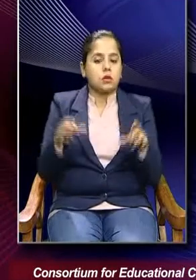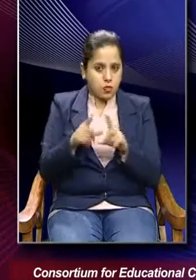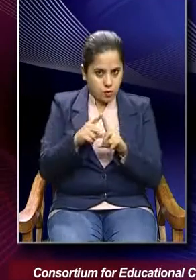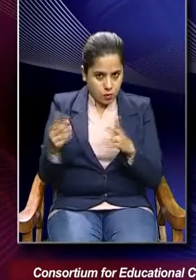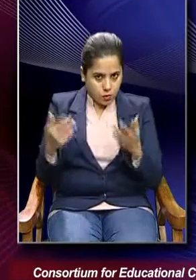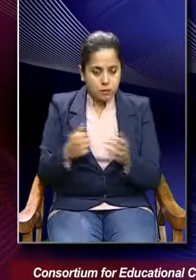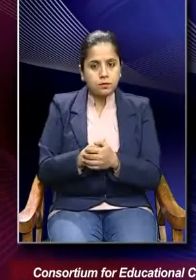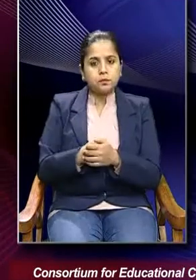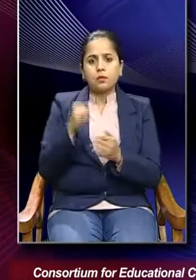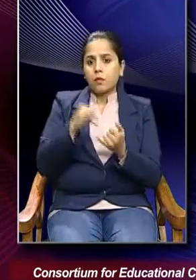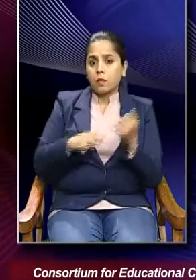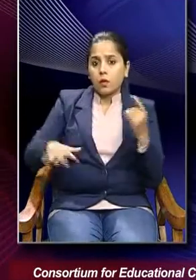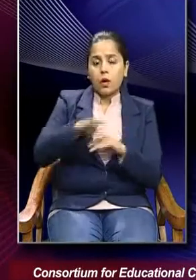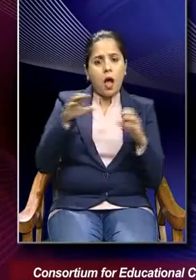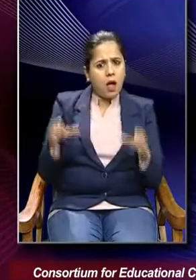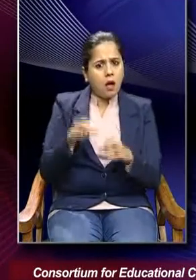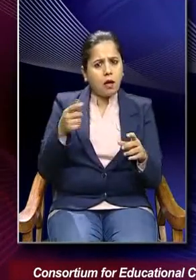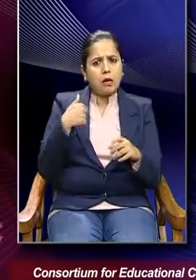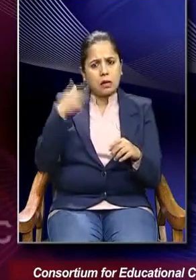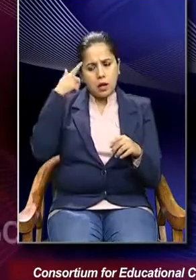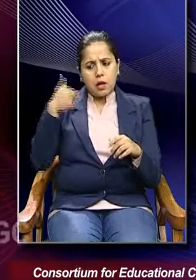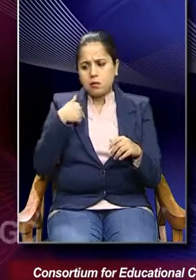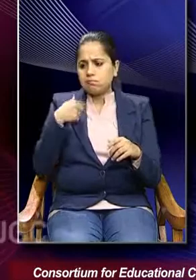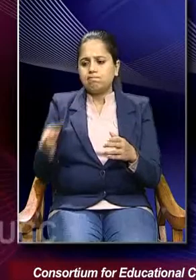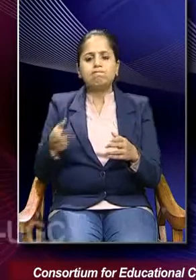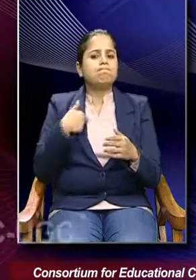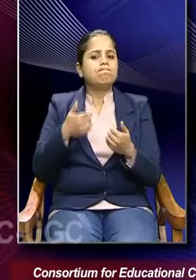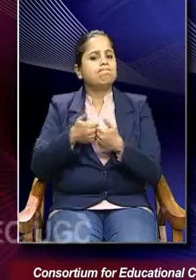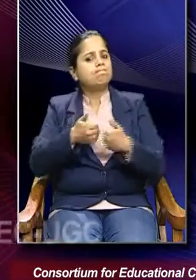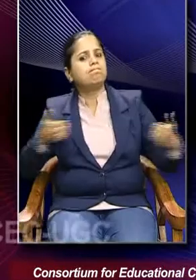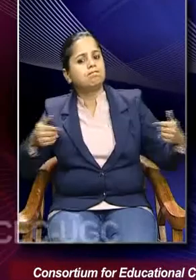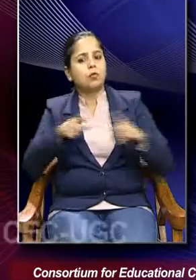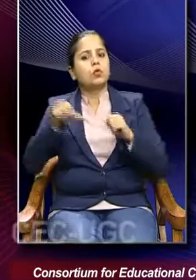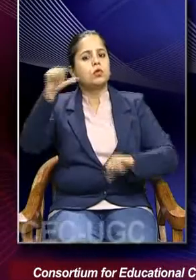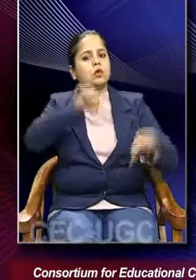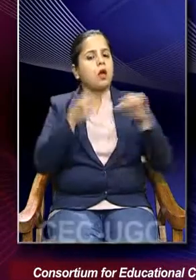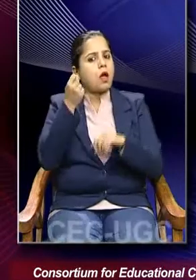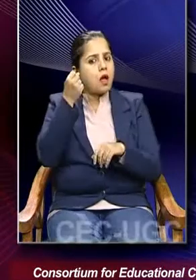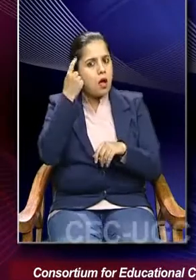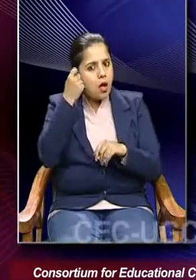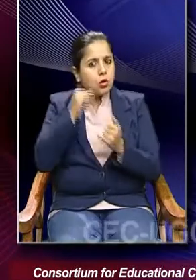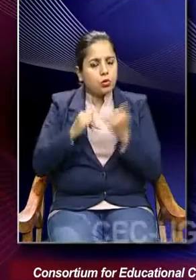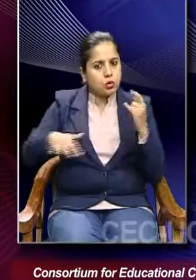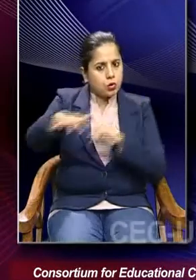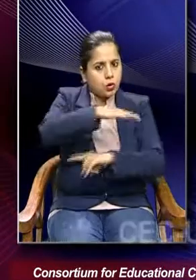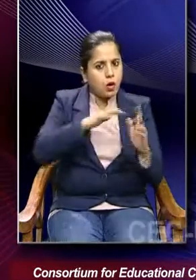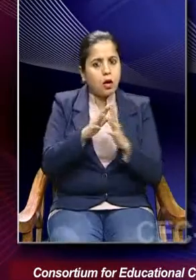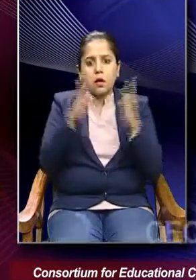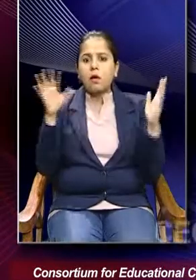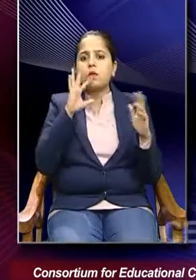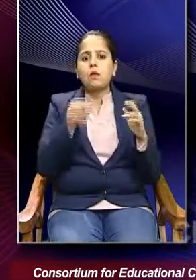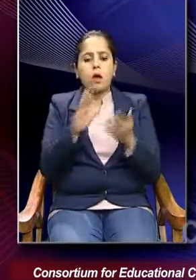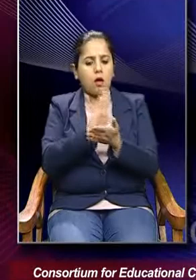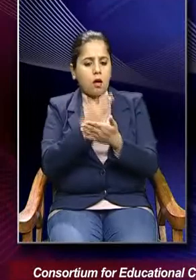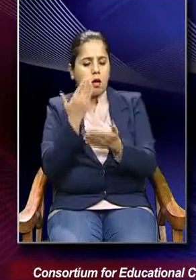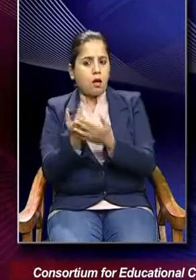Now, social action will take us away from sociology as a science to understand sociology as more in terms of